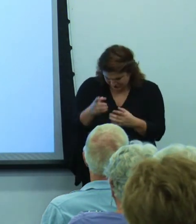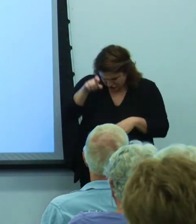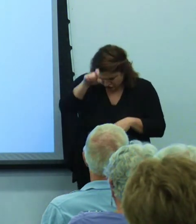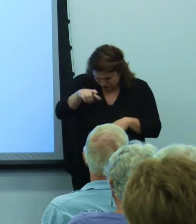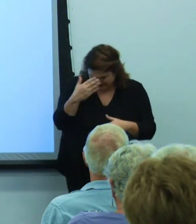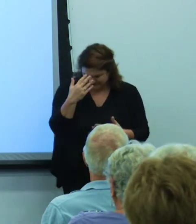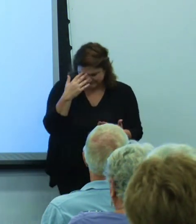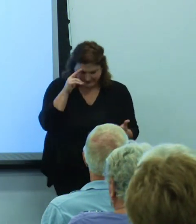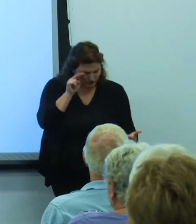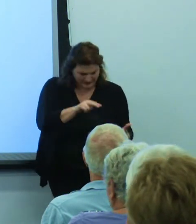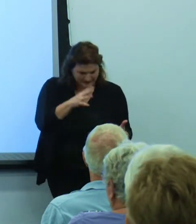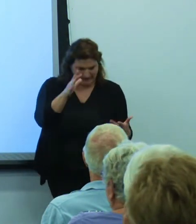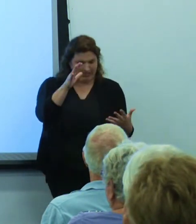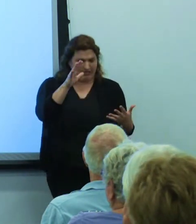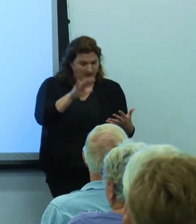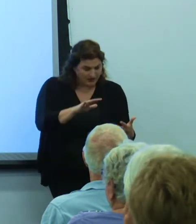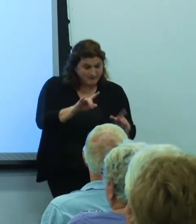this.